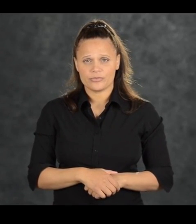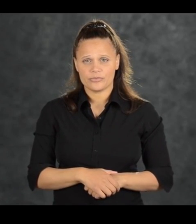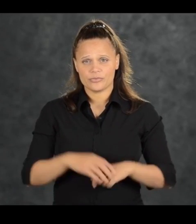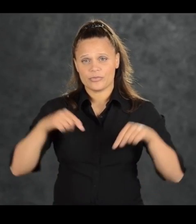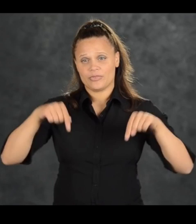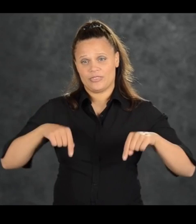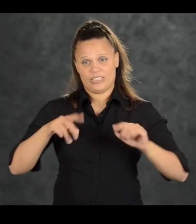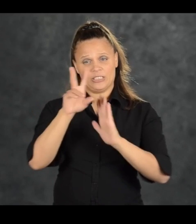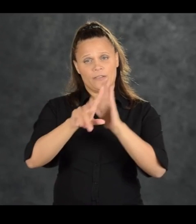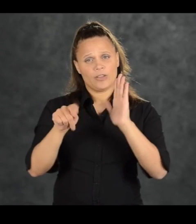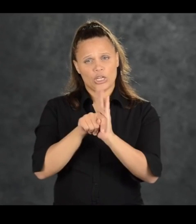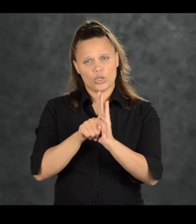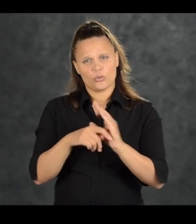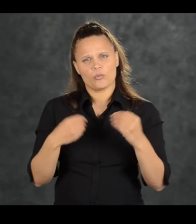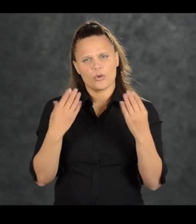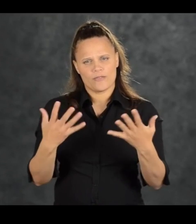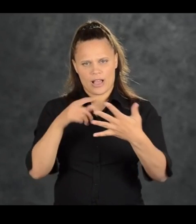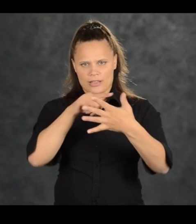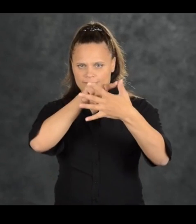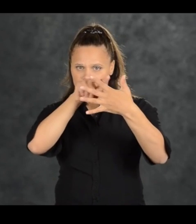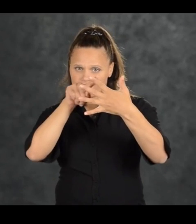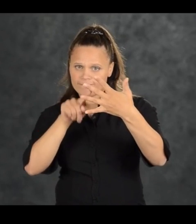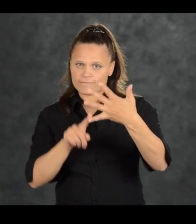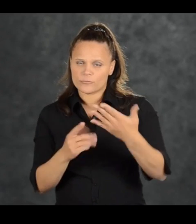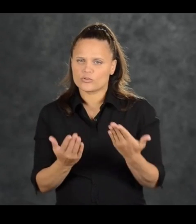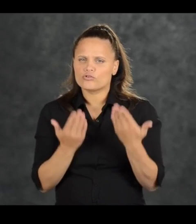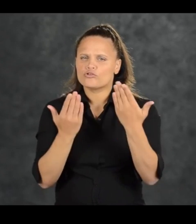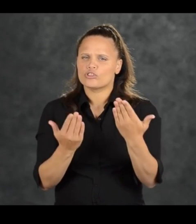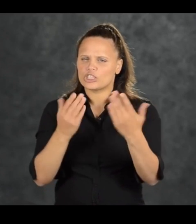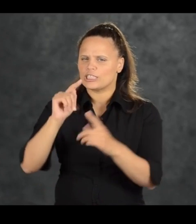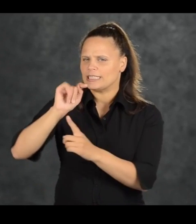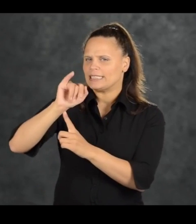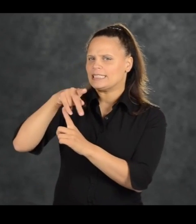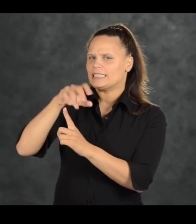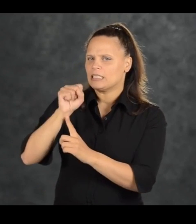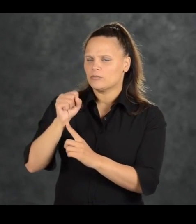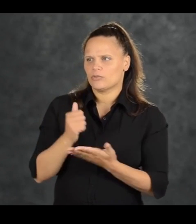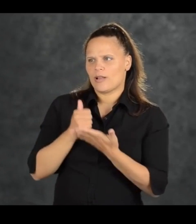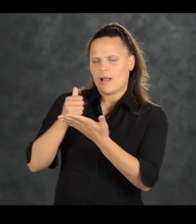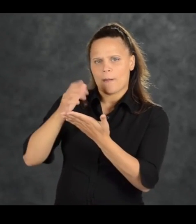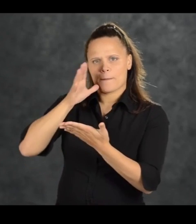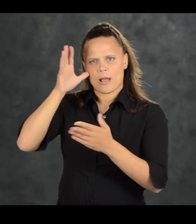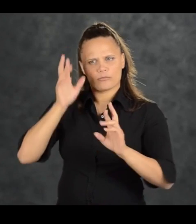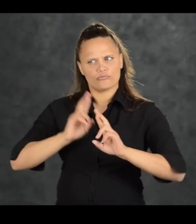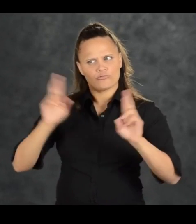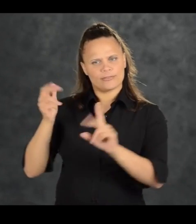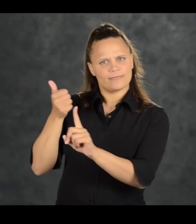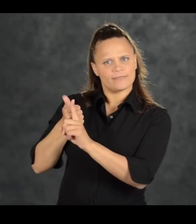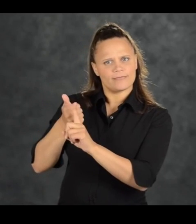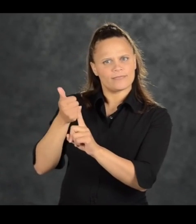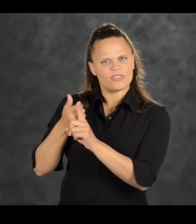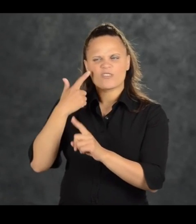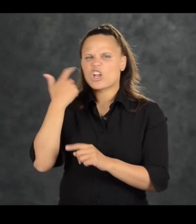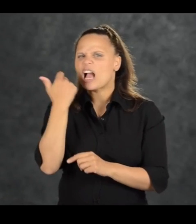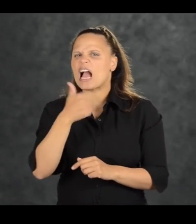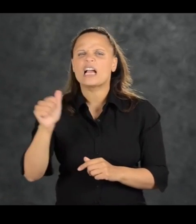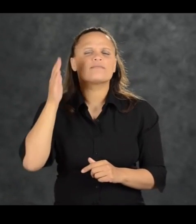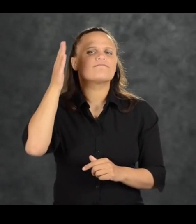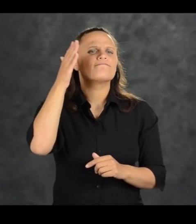meetings and different discussions. So this video, I will provide 5 tips